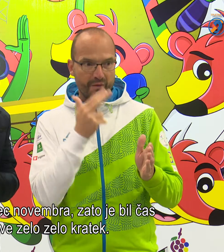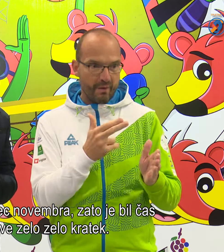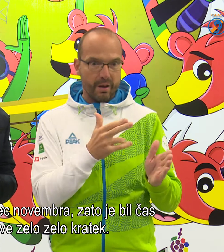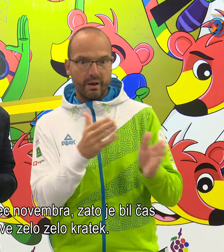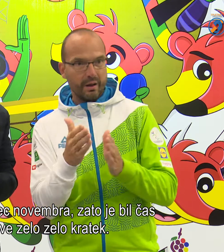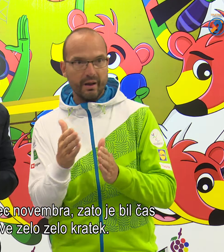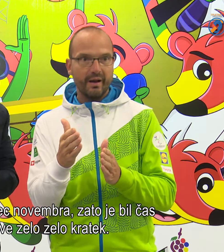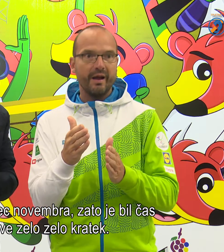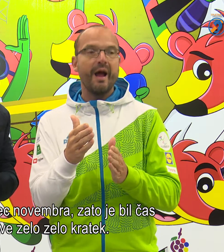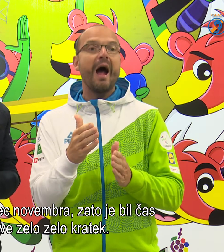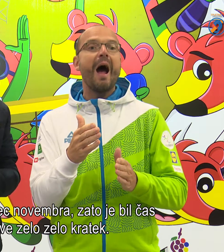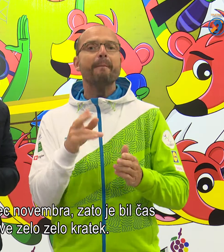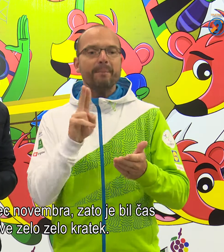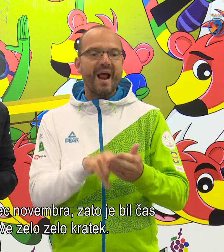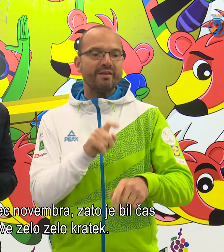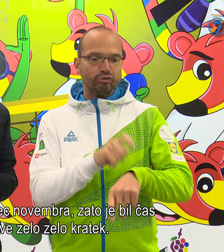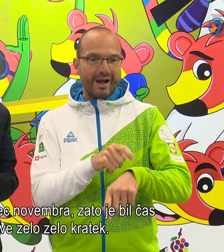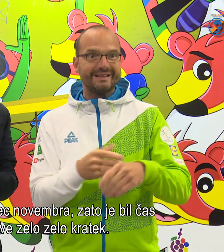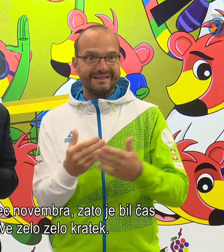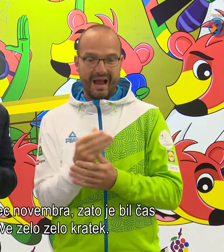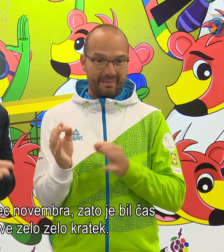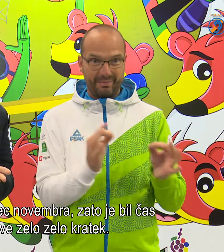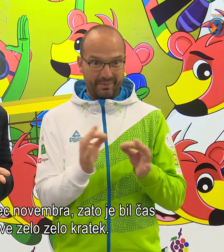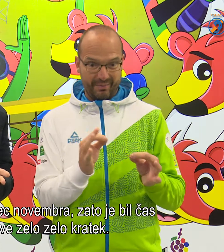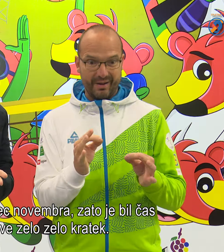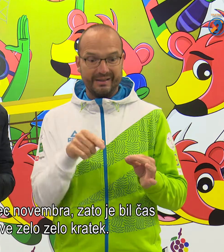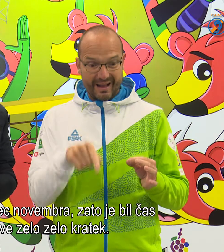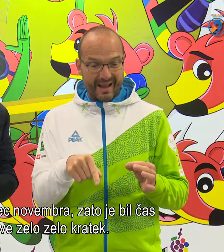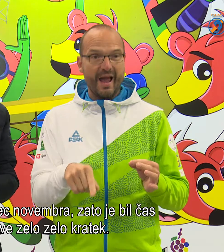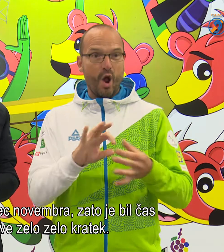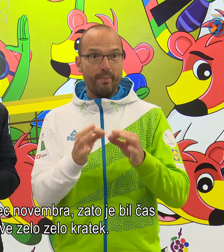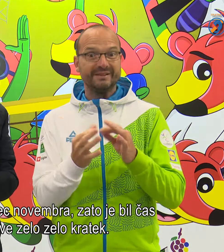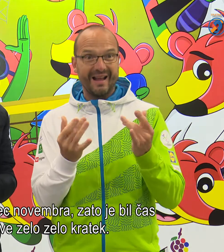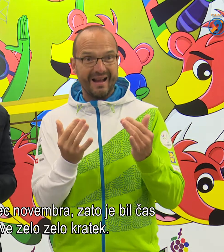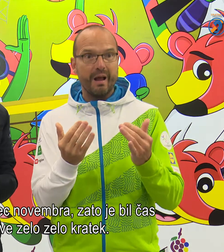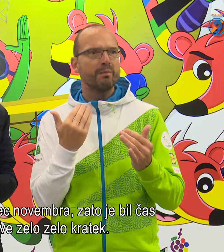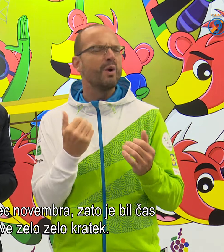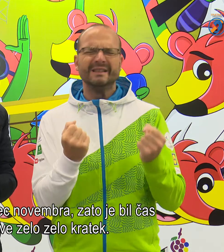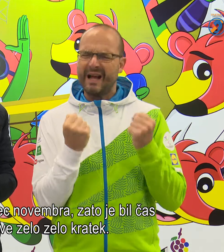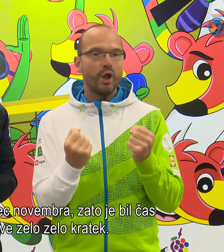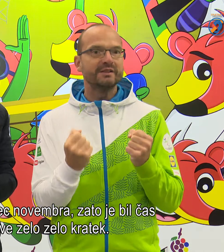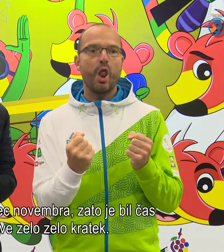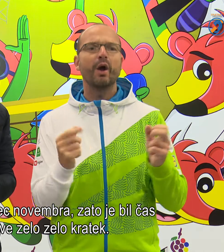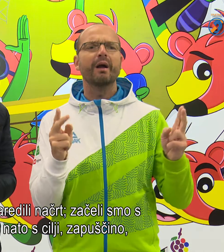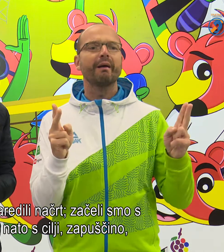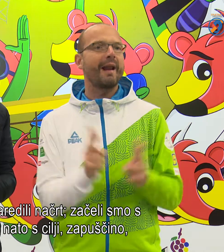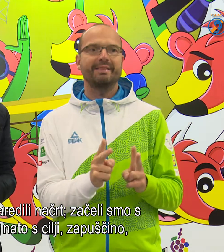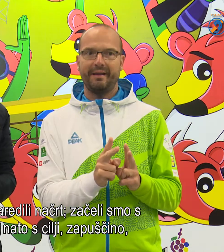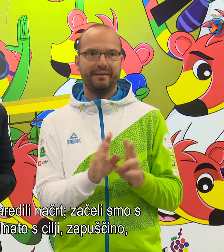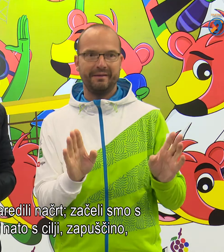the time to prepare Caxias for these games was very, very short.